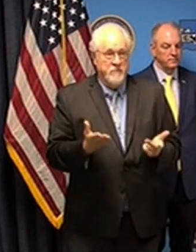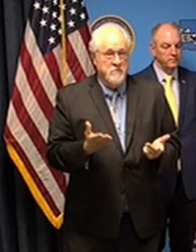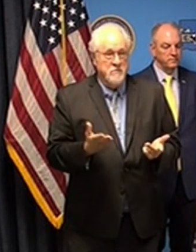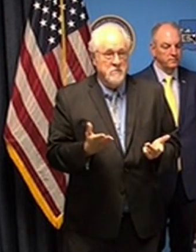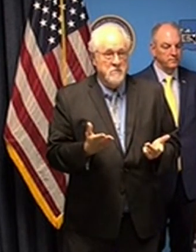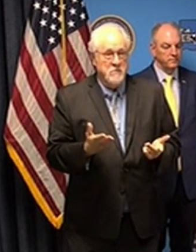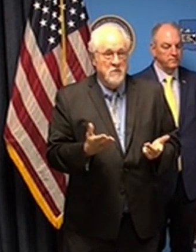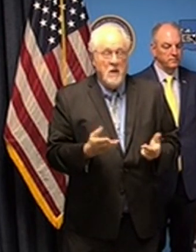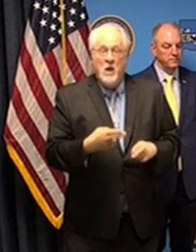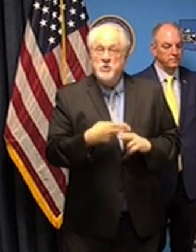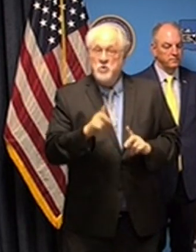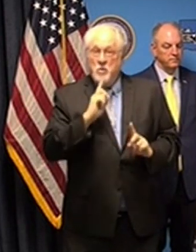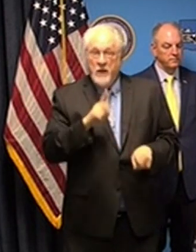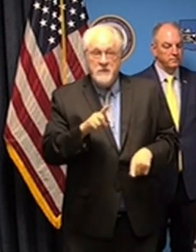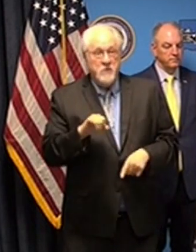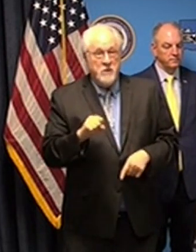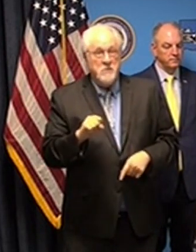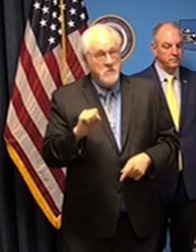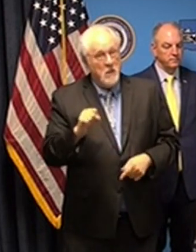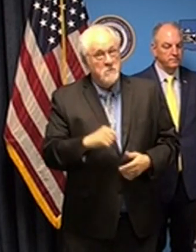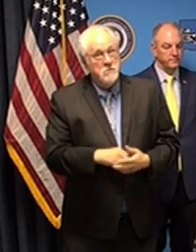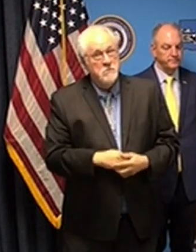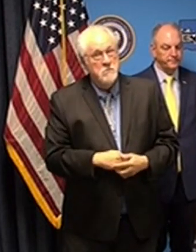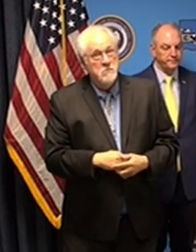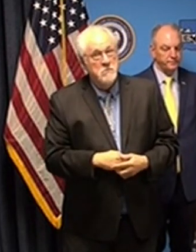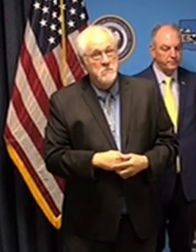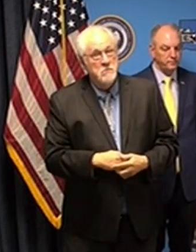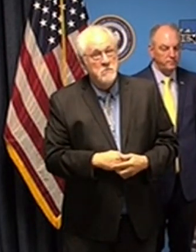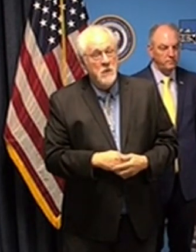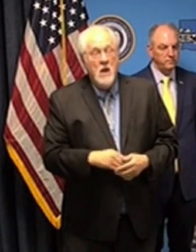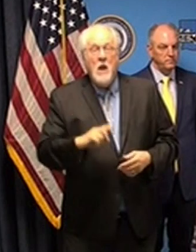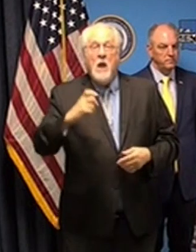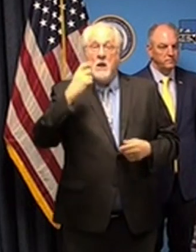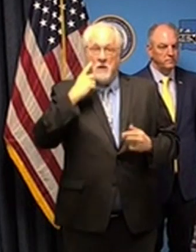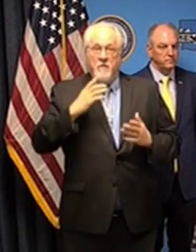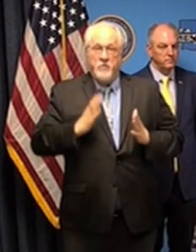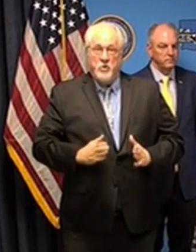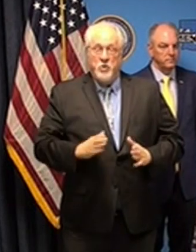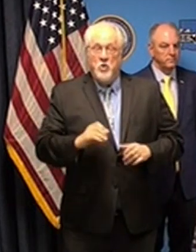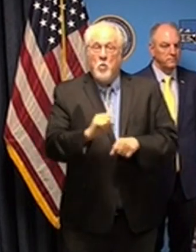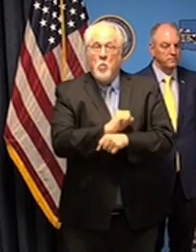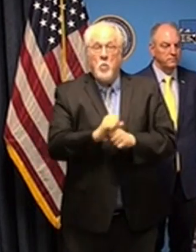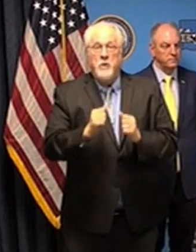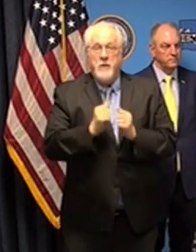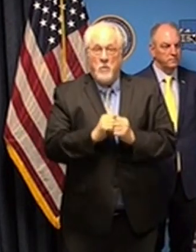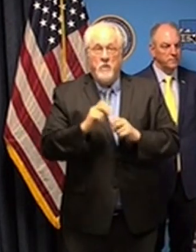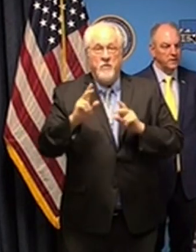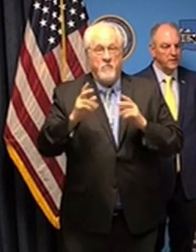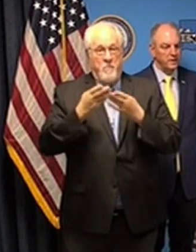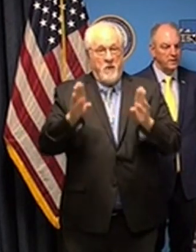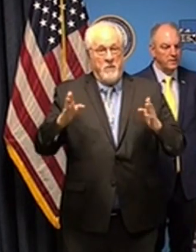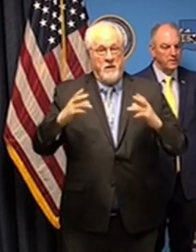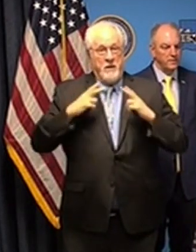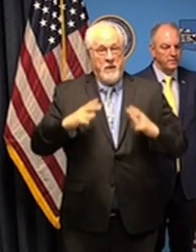service. The short answer is yes. The governor, working with the public